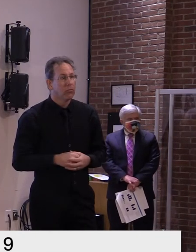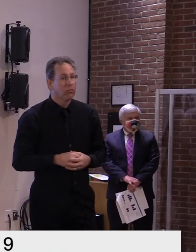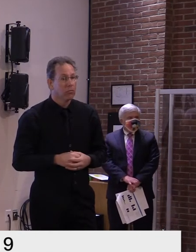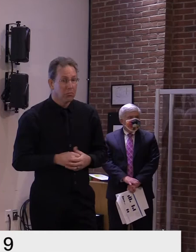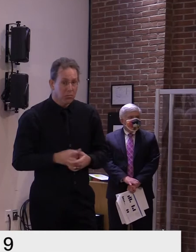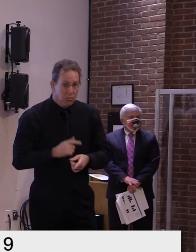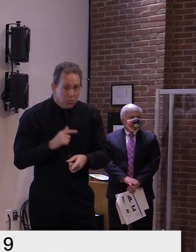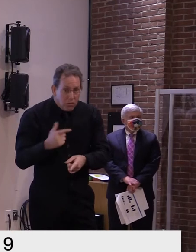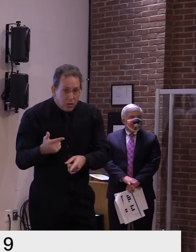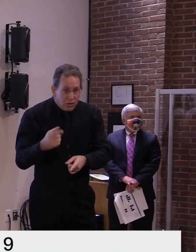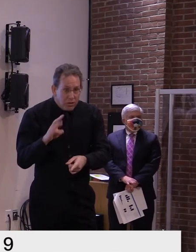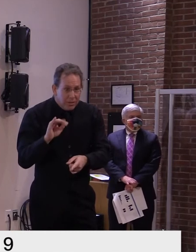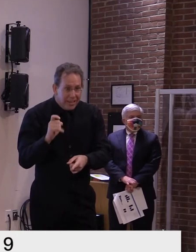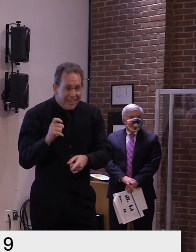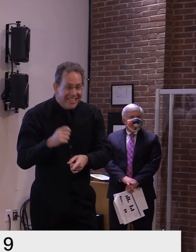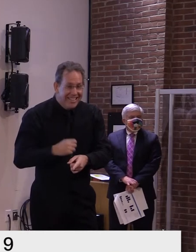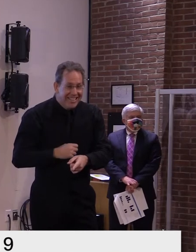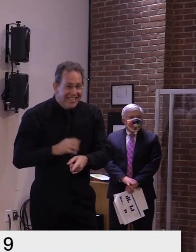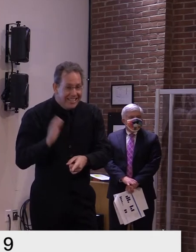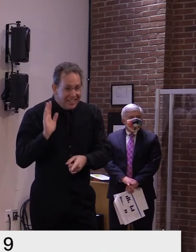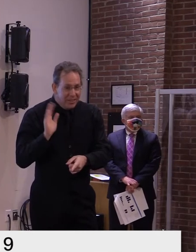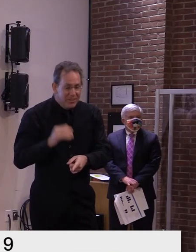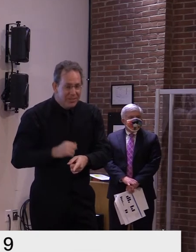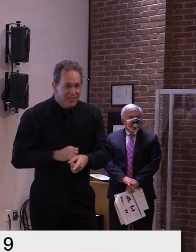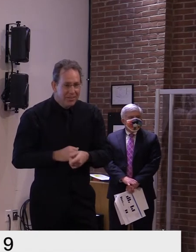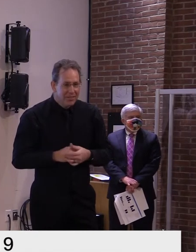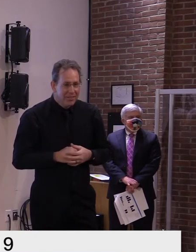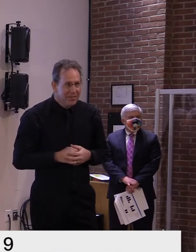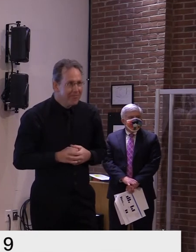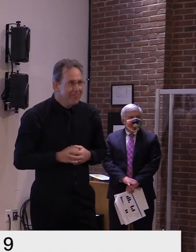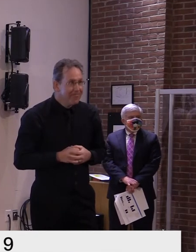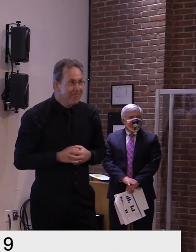Avery, WCAX.